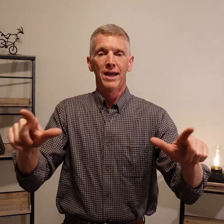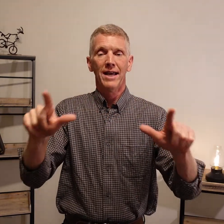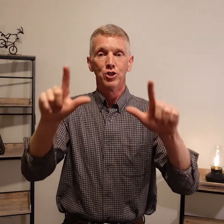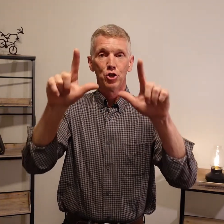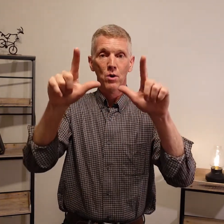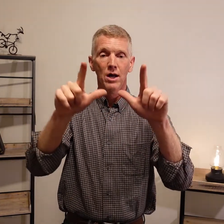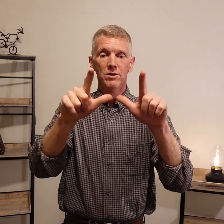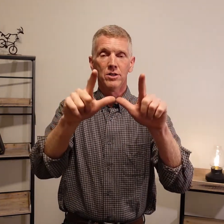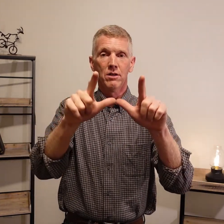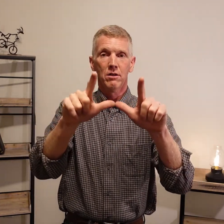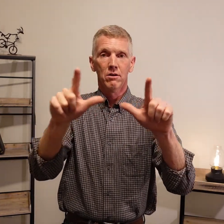as two L's.